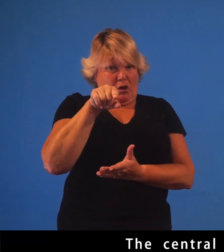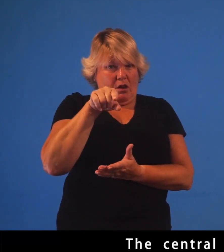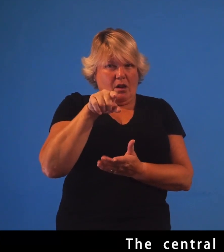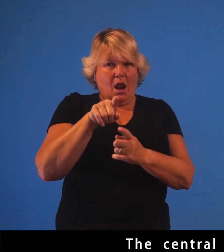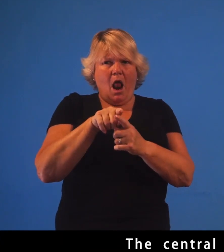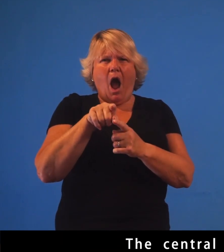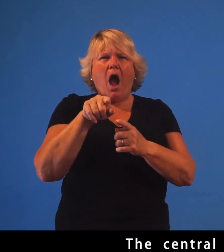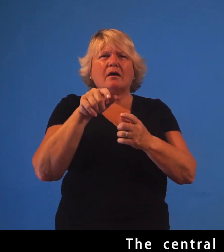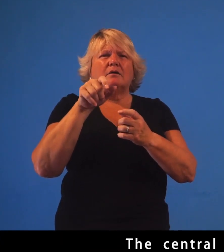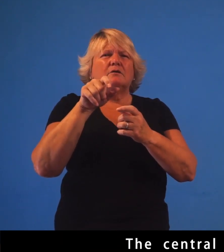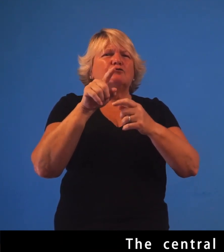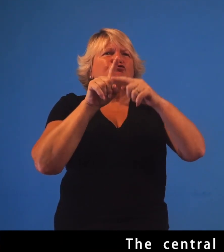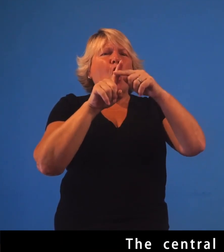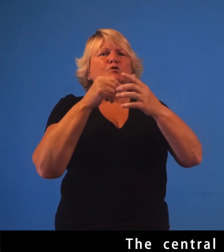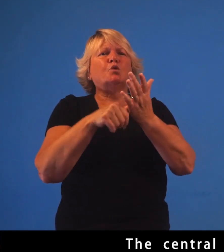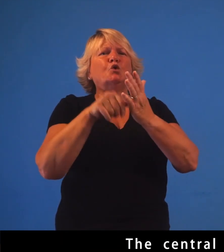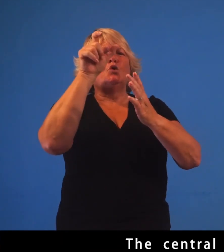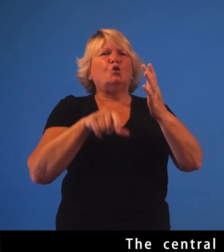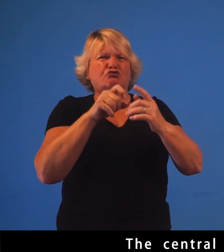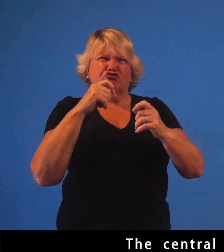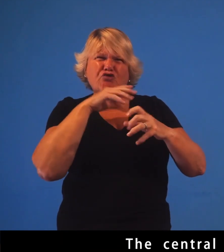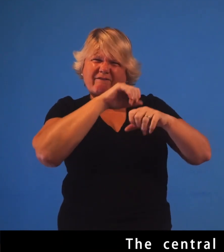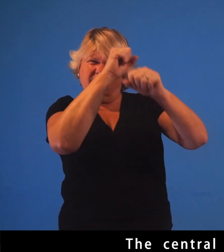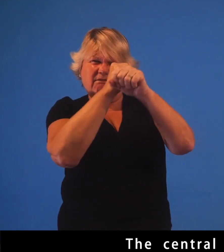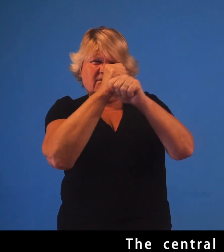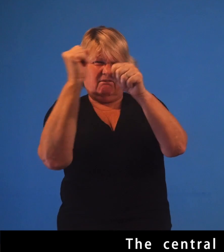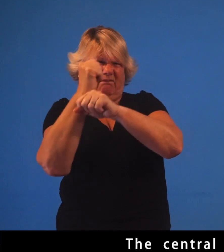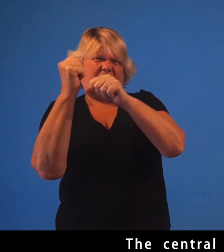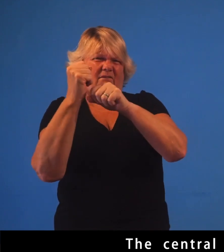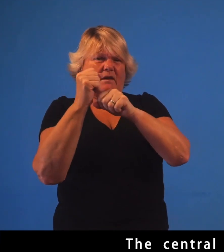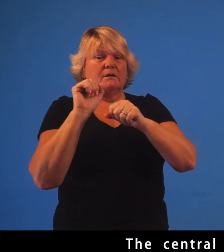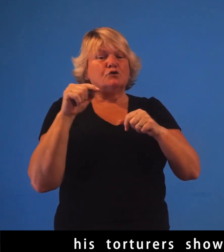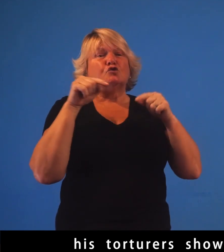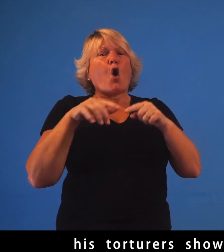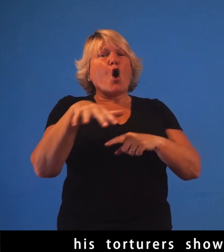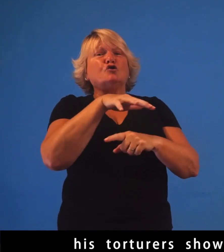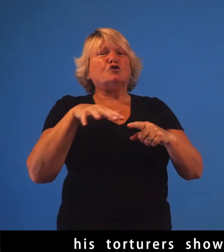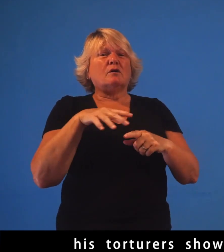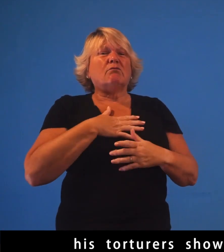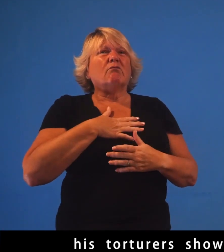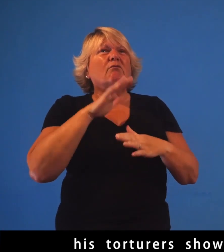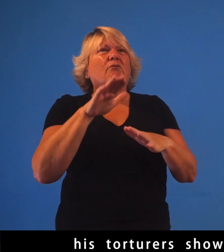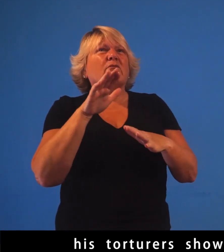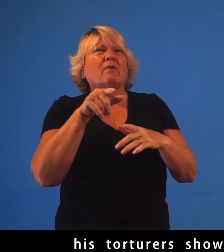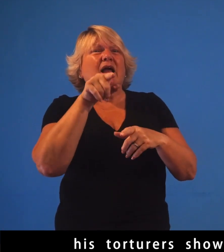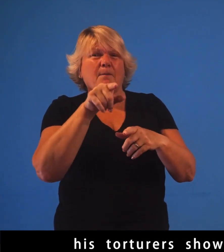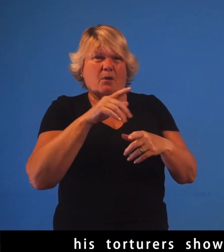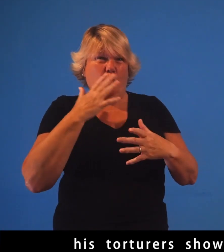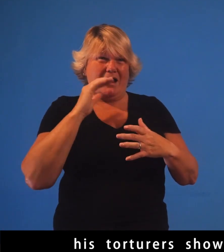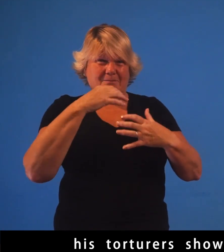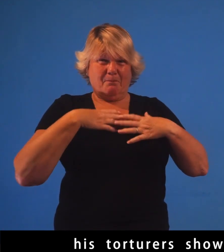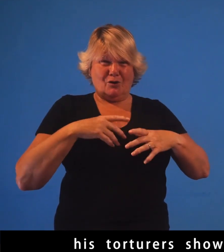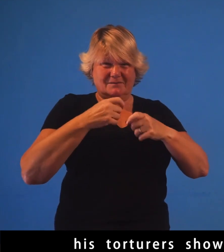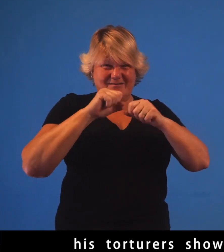The central figure is being roughly tied to a wooden cross, his torturers showing